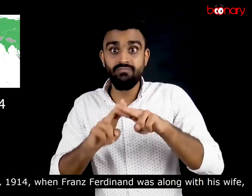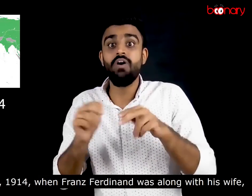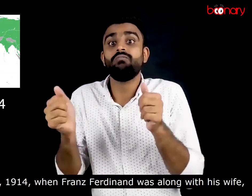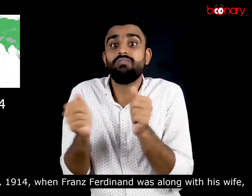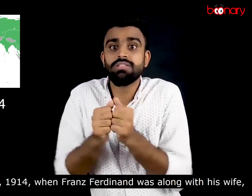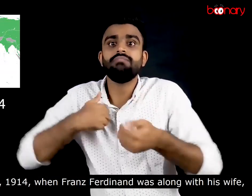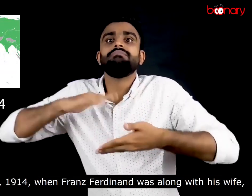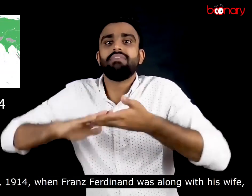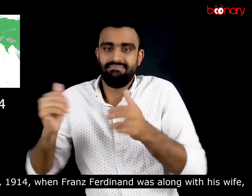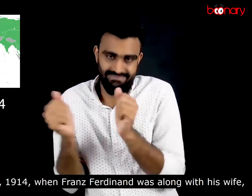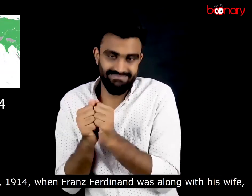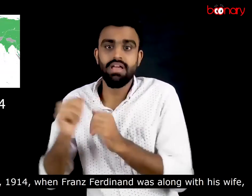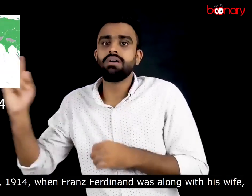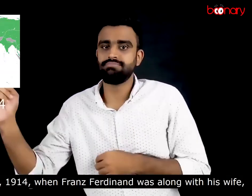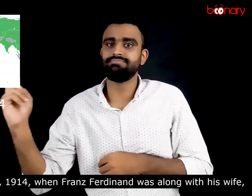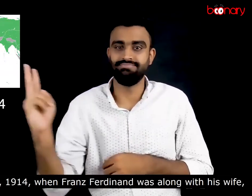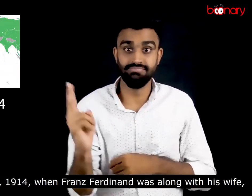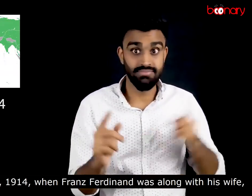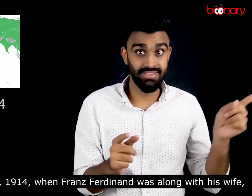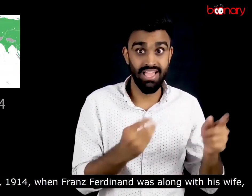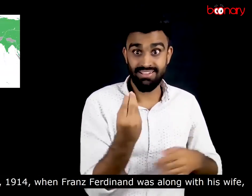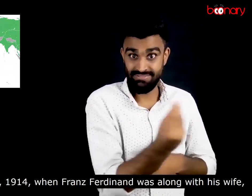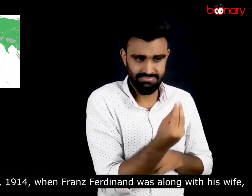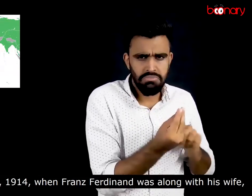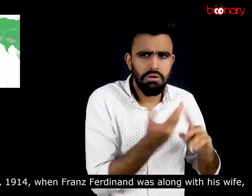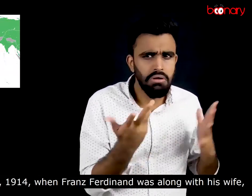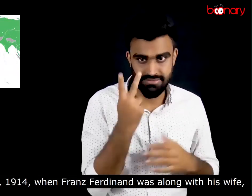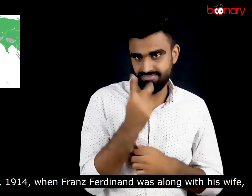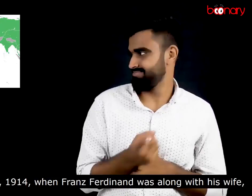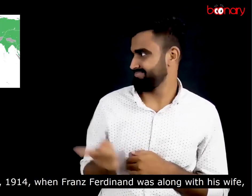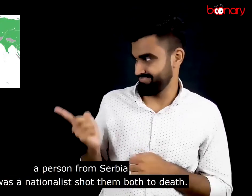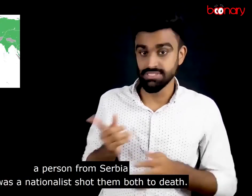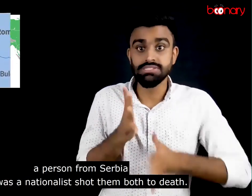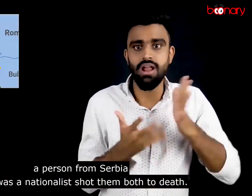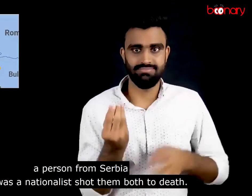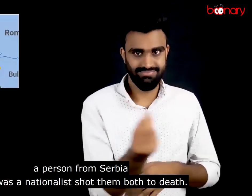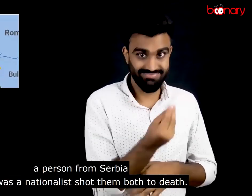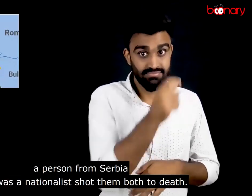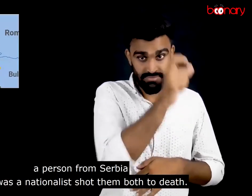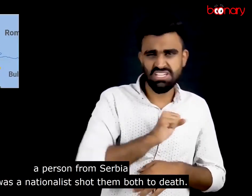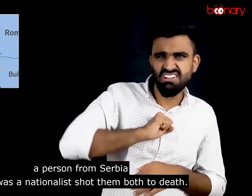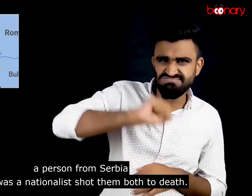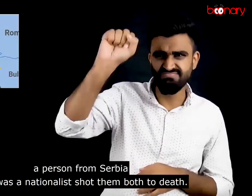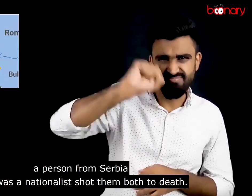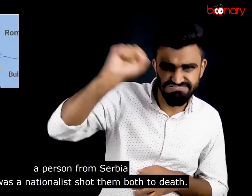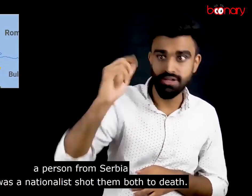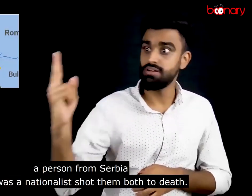28, 1914, when Franz Ferdinand was along with his wife, a person from Serbia who was